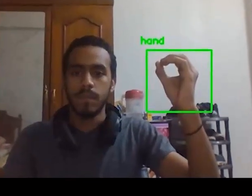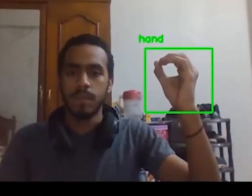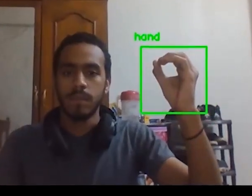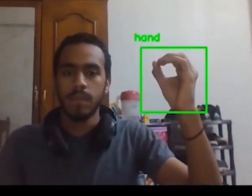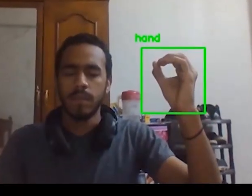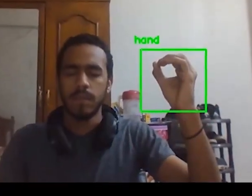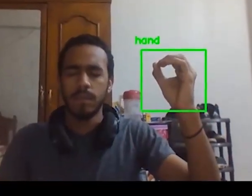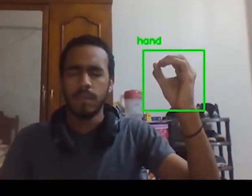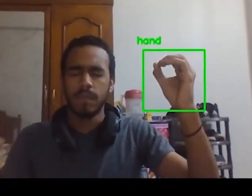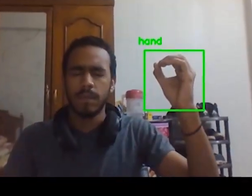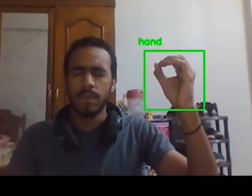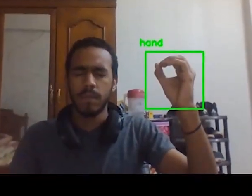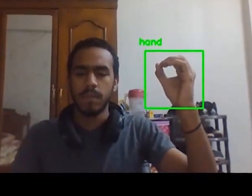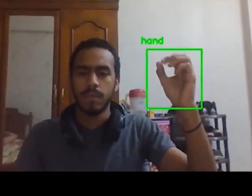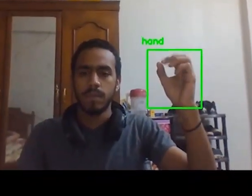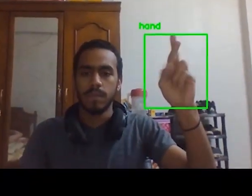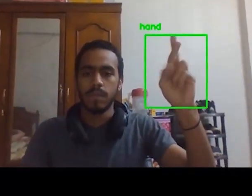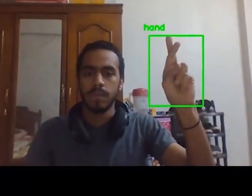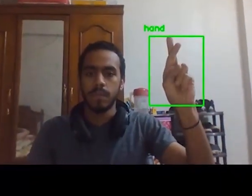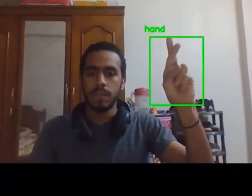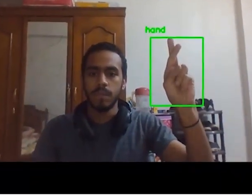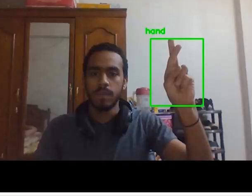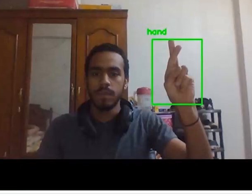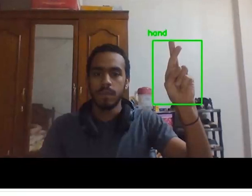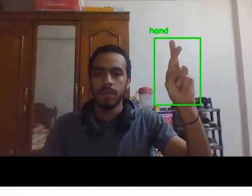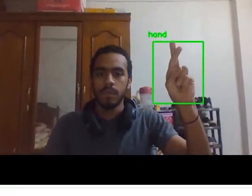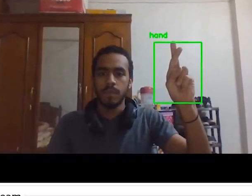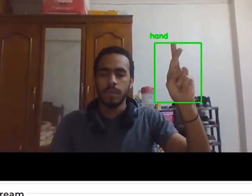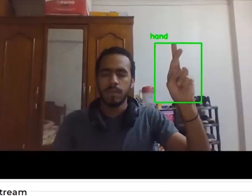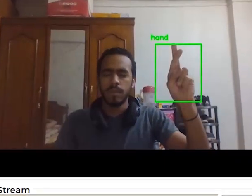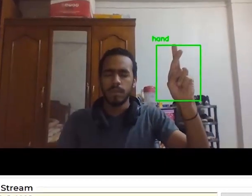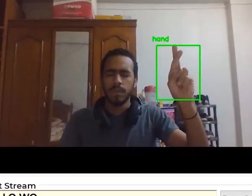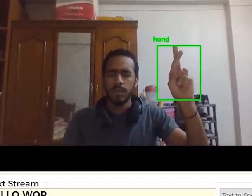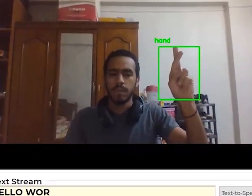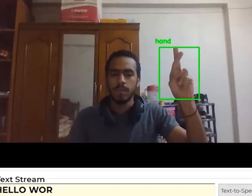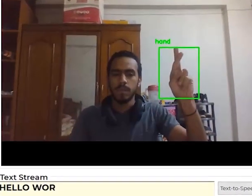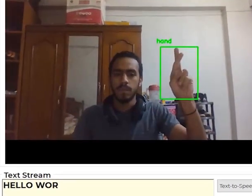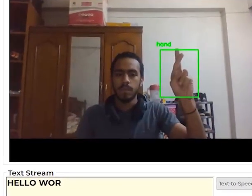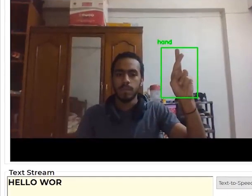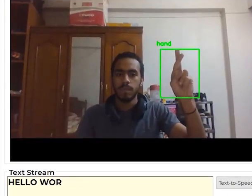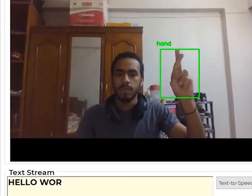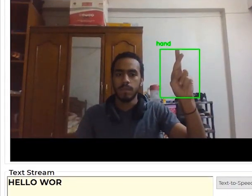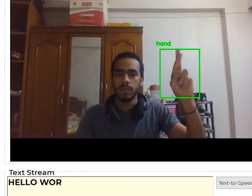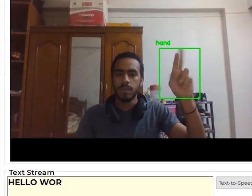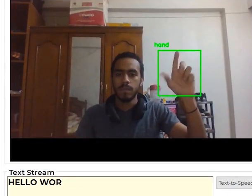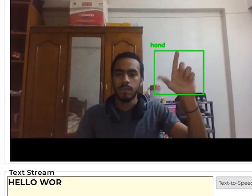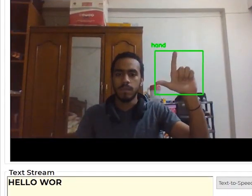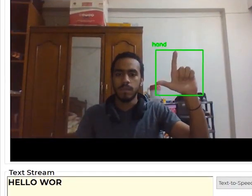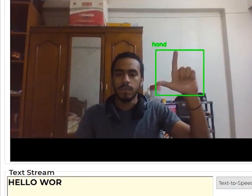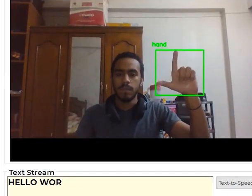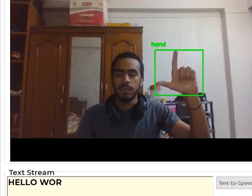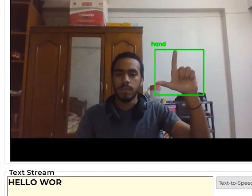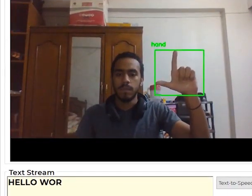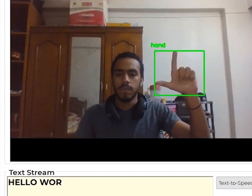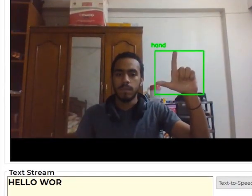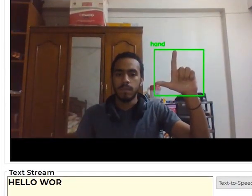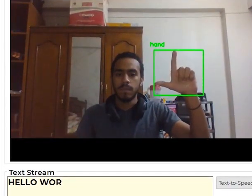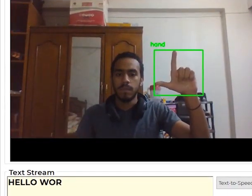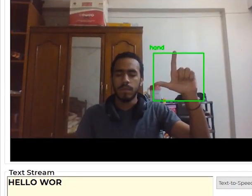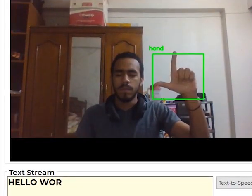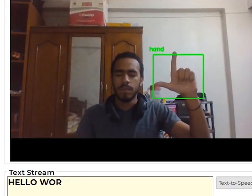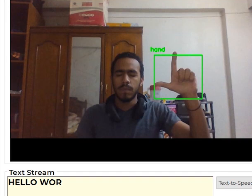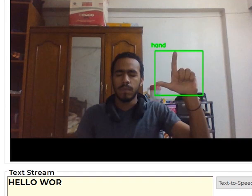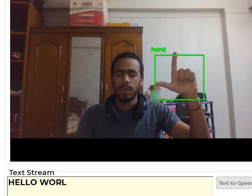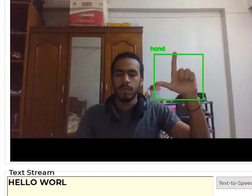speed. If both hands are detected on the screen and a blink register is signaled, then the system will always